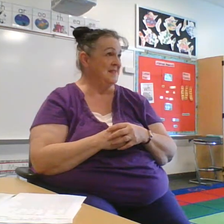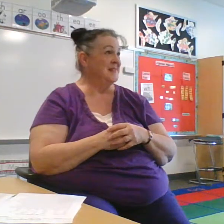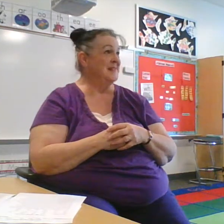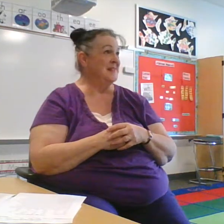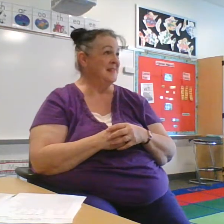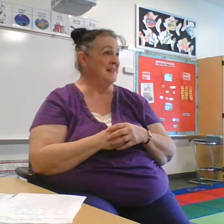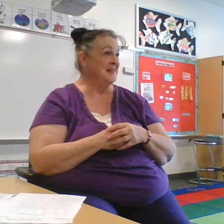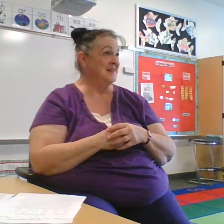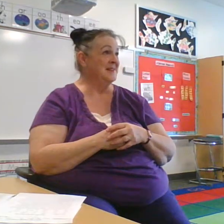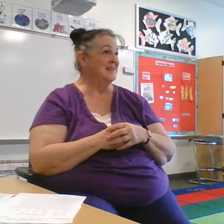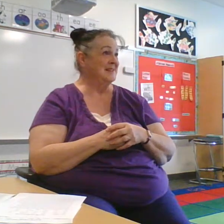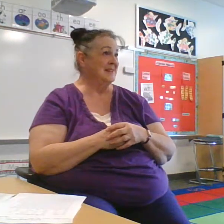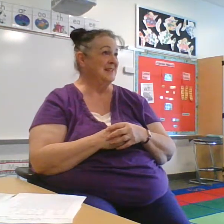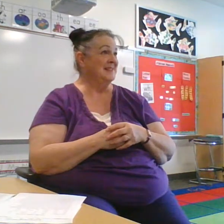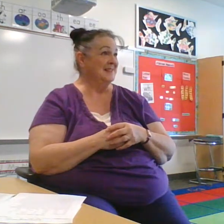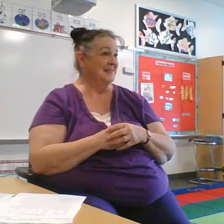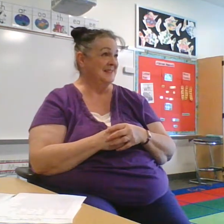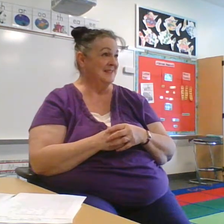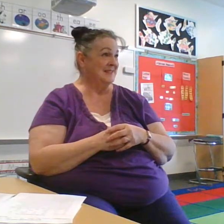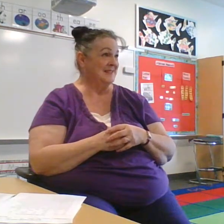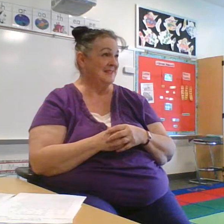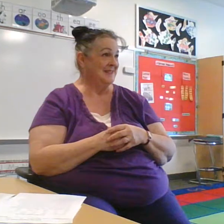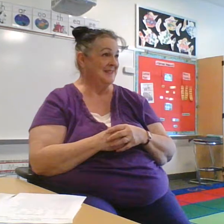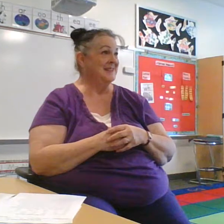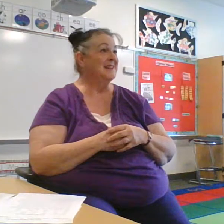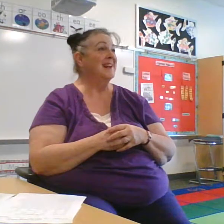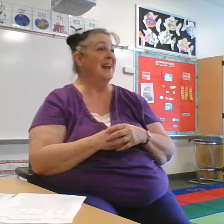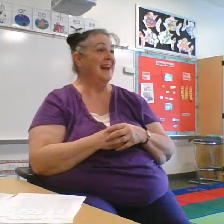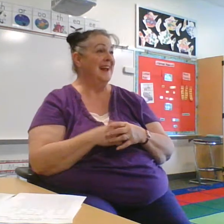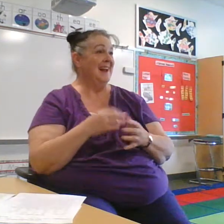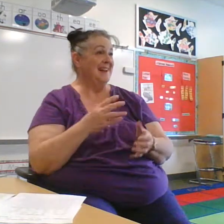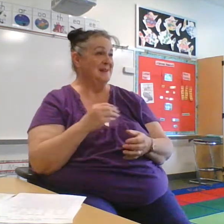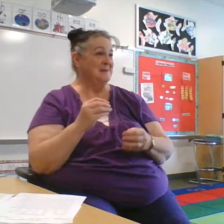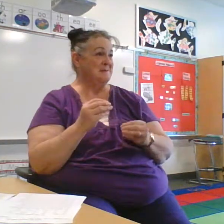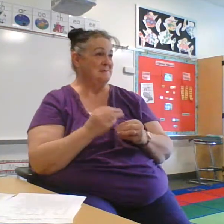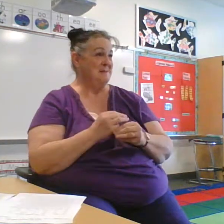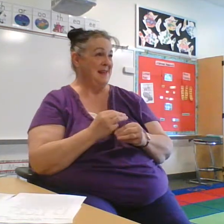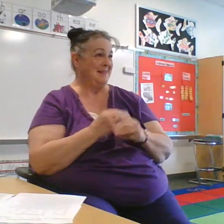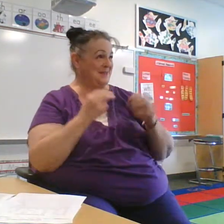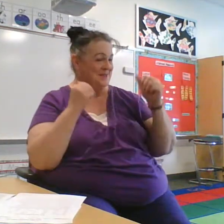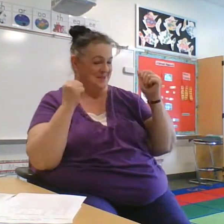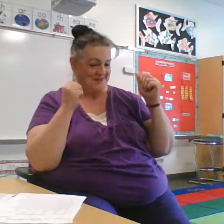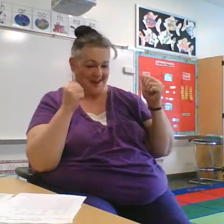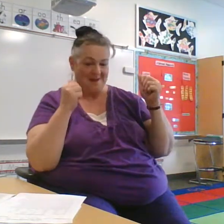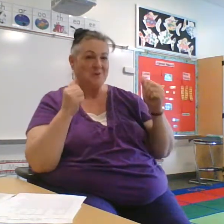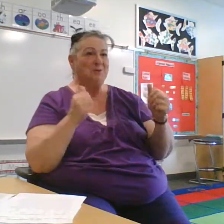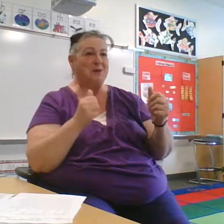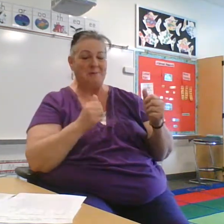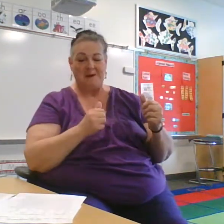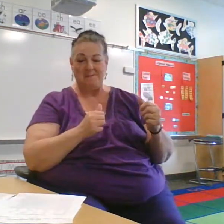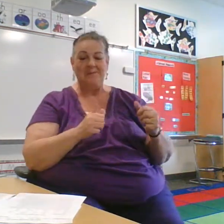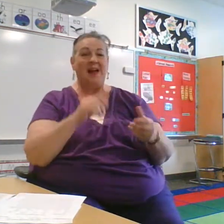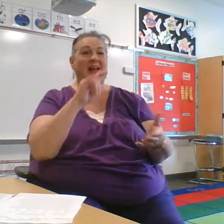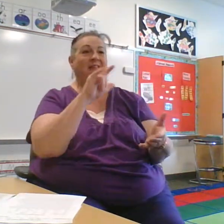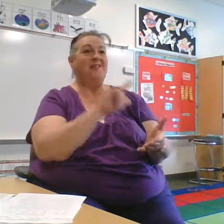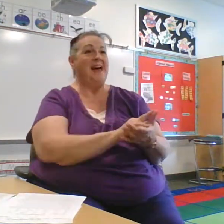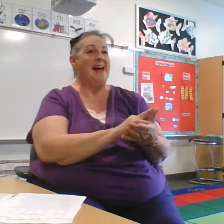in history, science, and math. Good job. Do it with me. Wow.